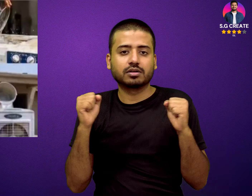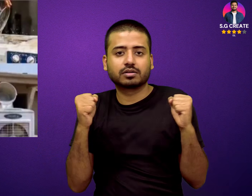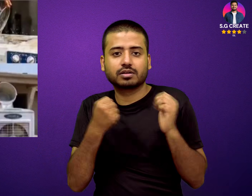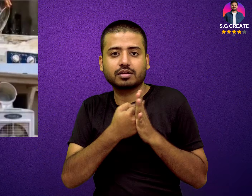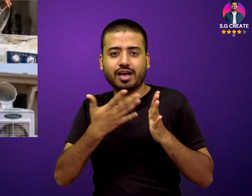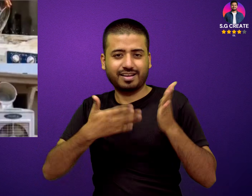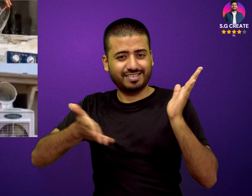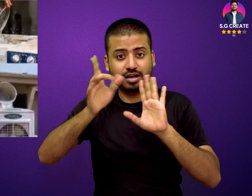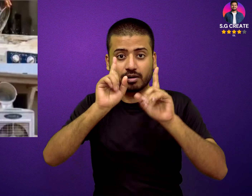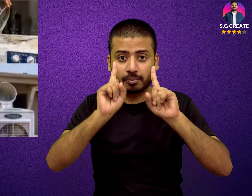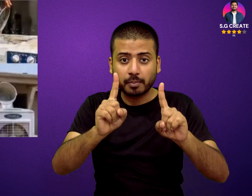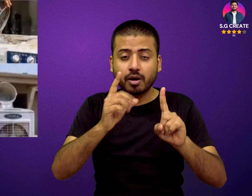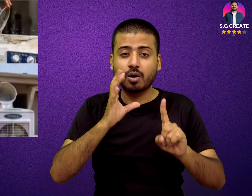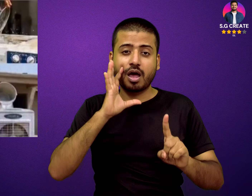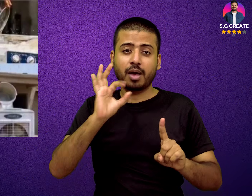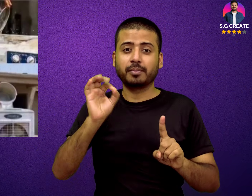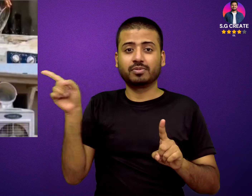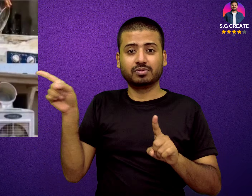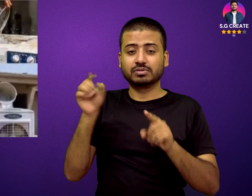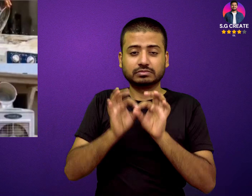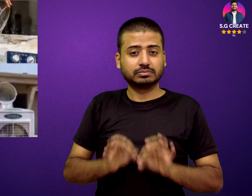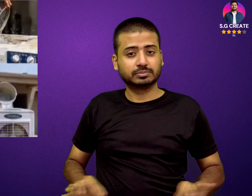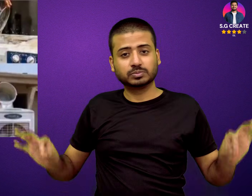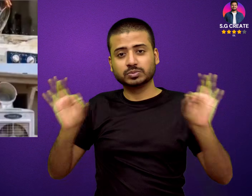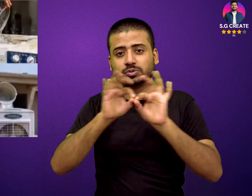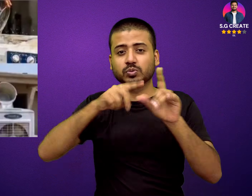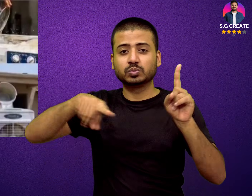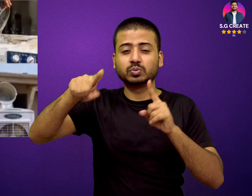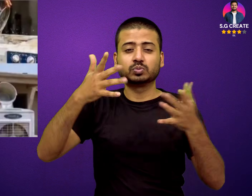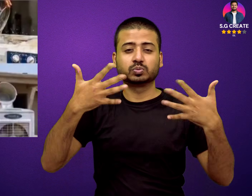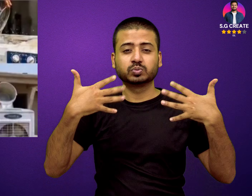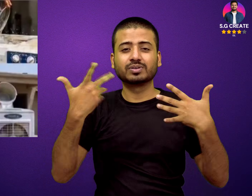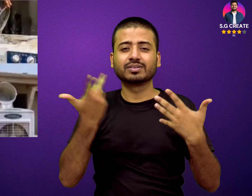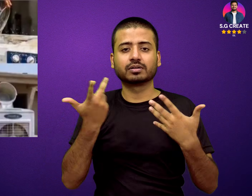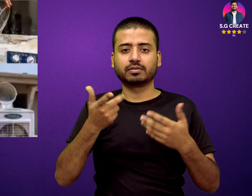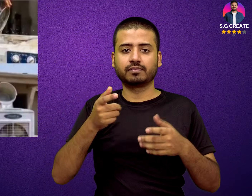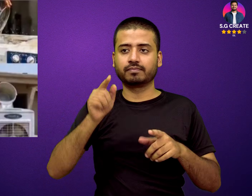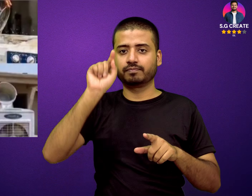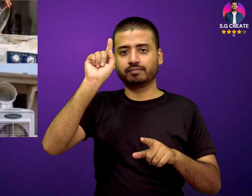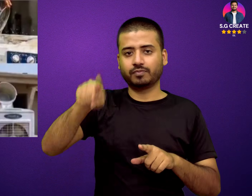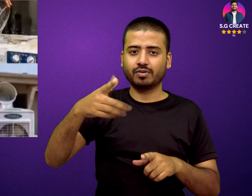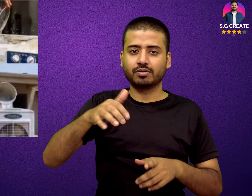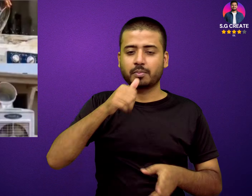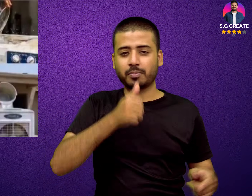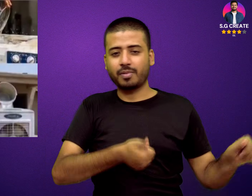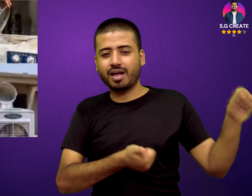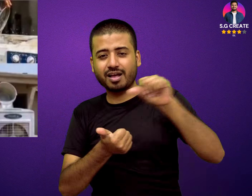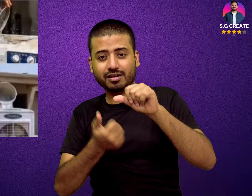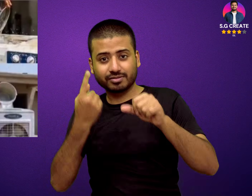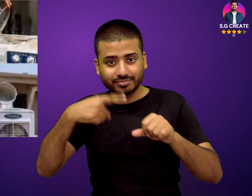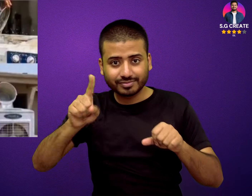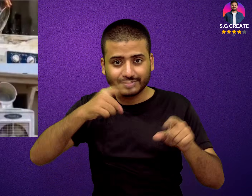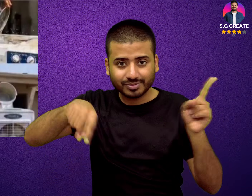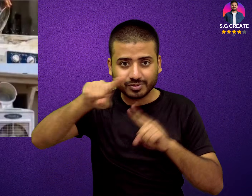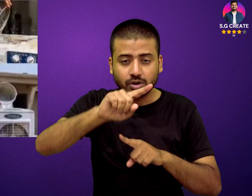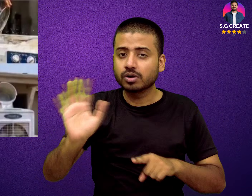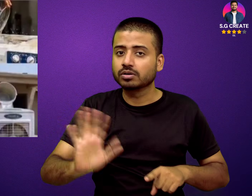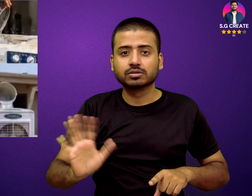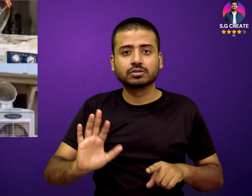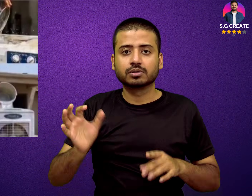switch and pull the plug out of the wall socket before opening or filling the cooler. Check the body. Inspect the cooler body, especially